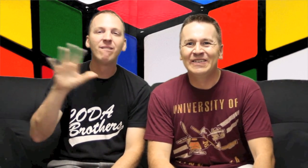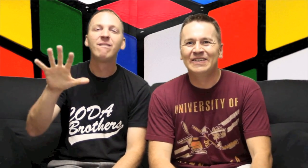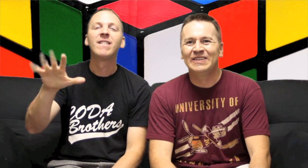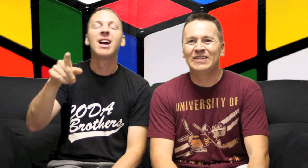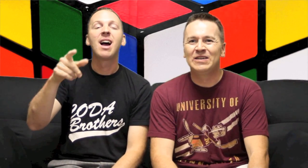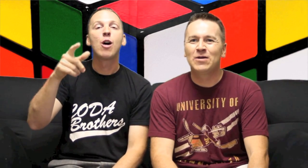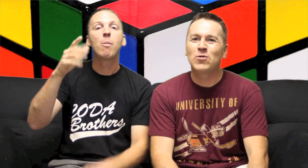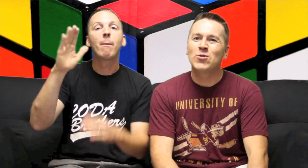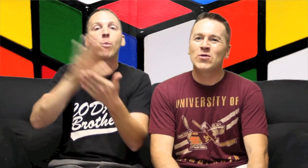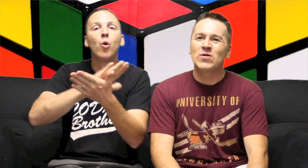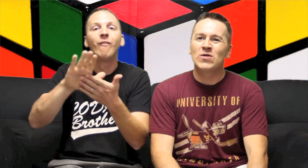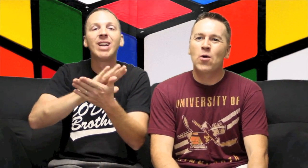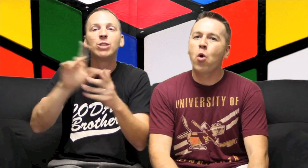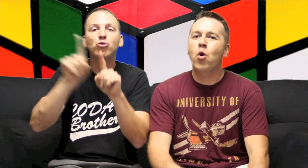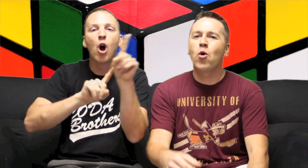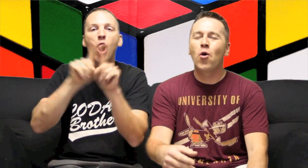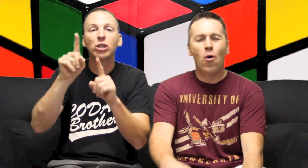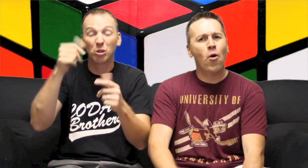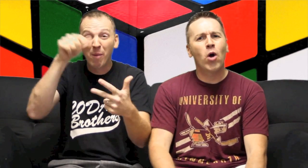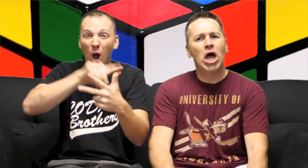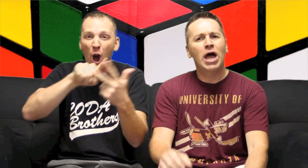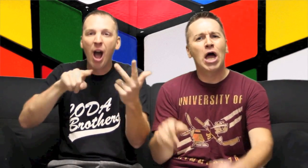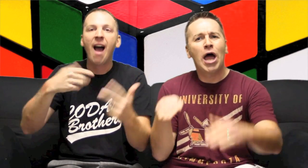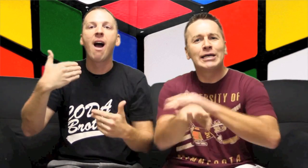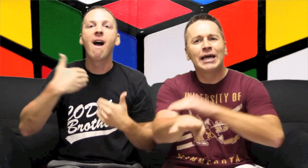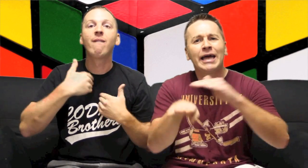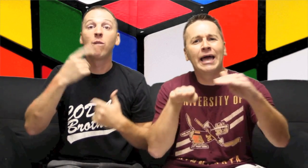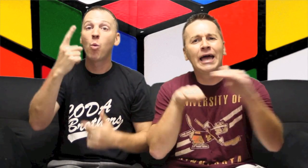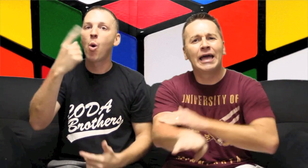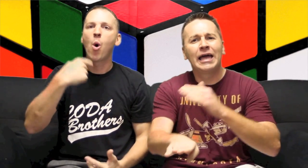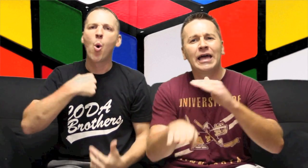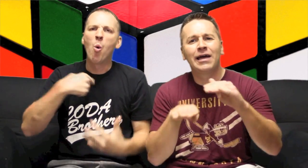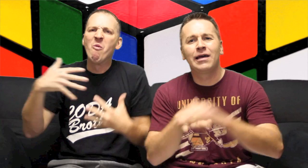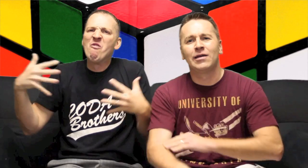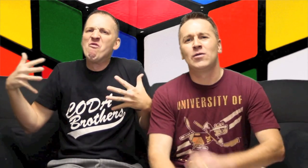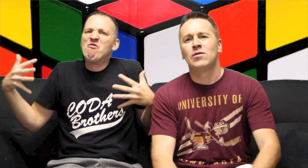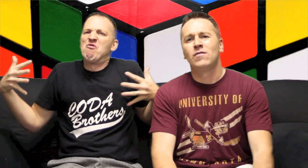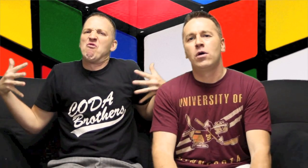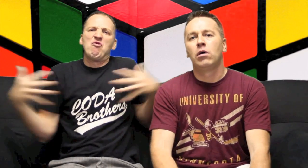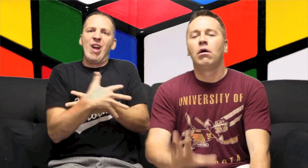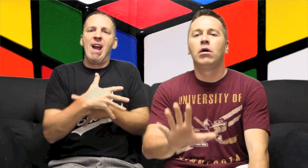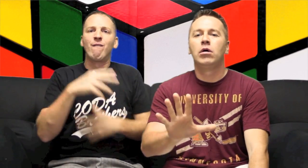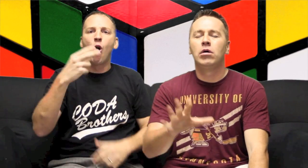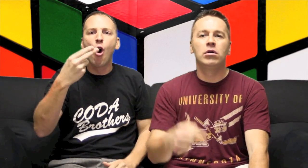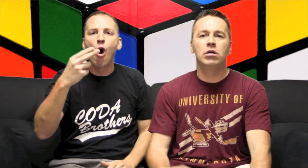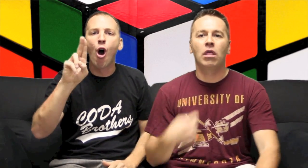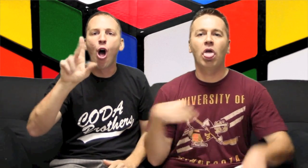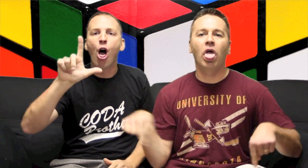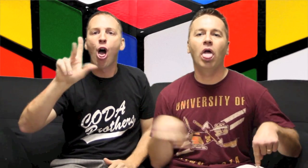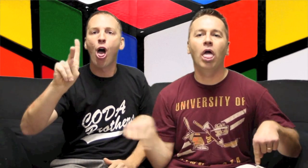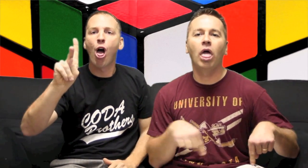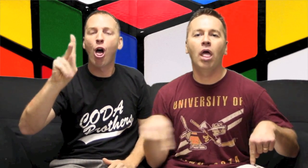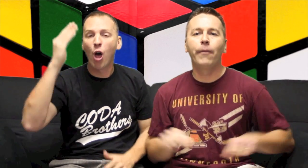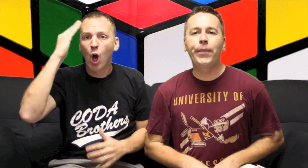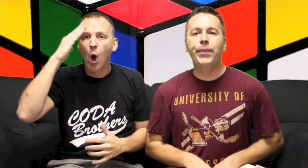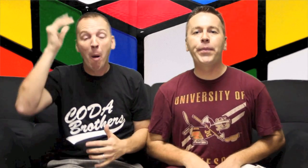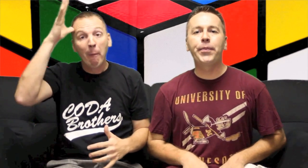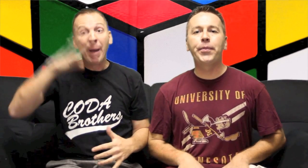was the movie stars in the movies. Oh, yeah. Remember television and movies? It was so much fun to go to those movies. Yeah, there was one I was frightened of. It was the Hulk. Oh, I the almost peed green my